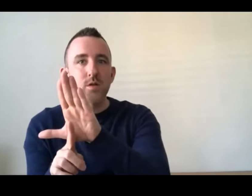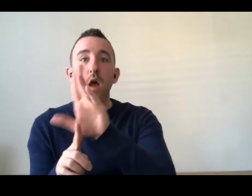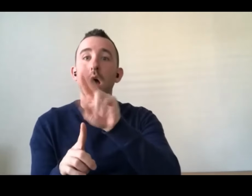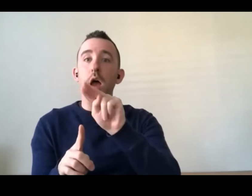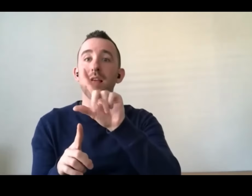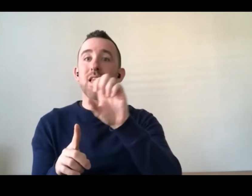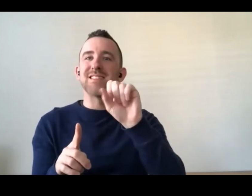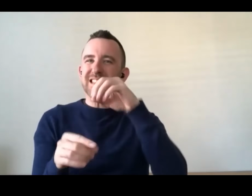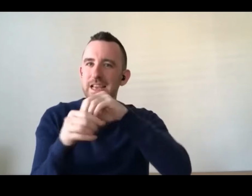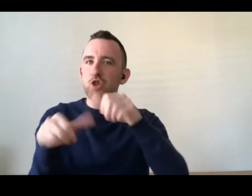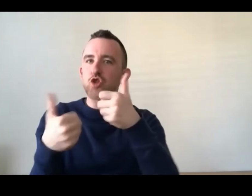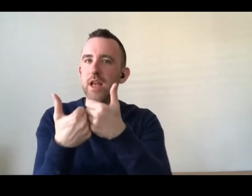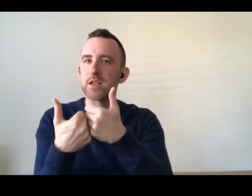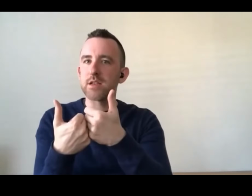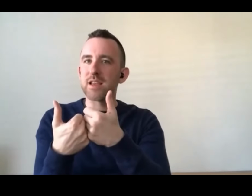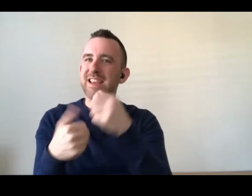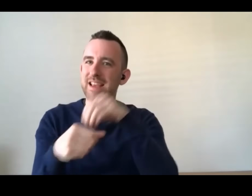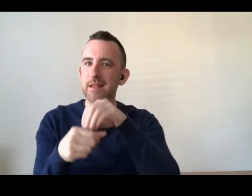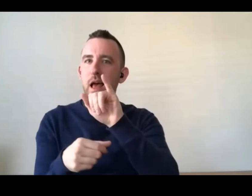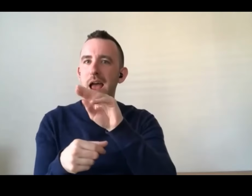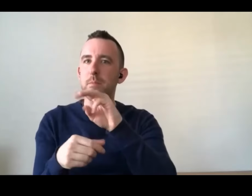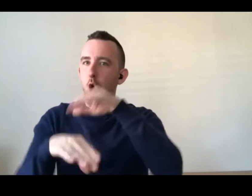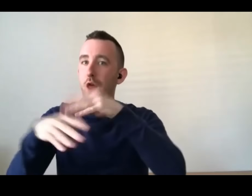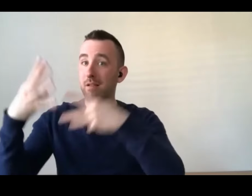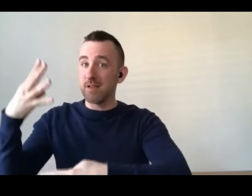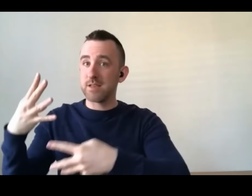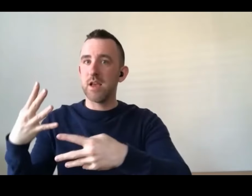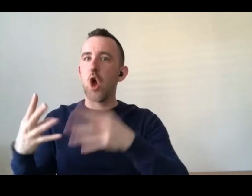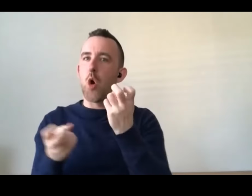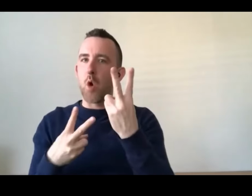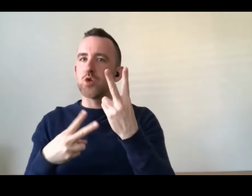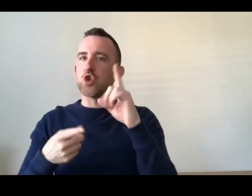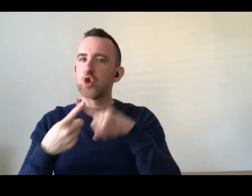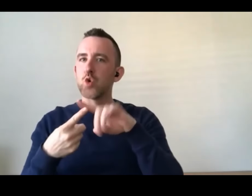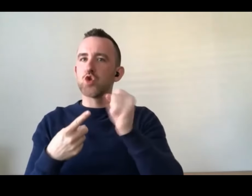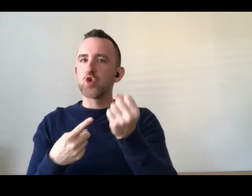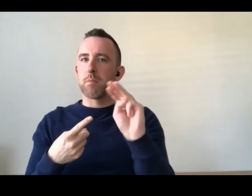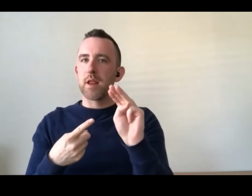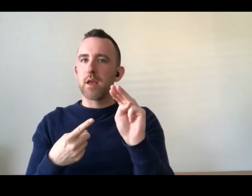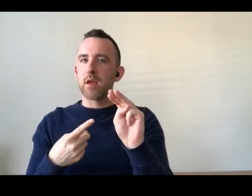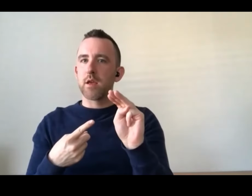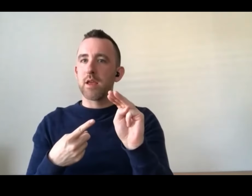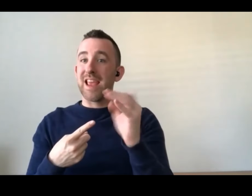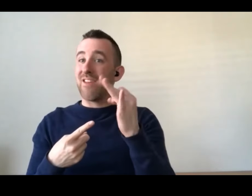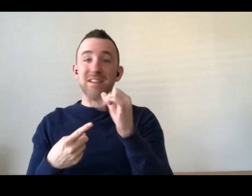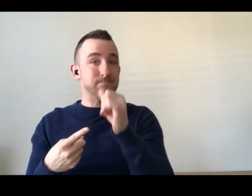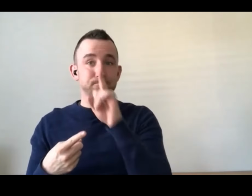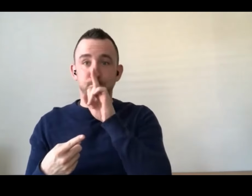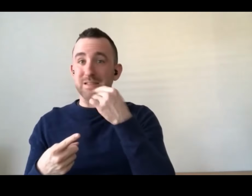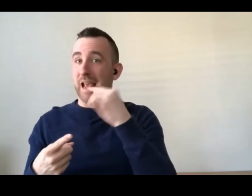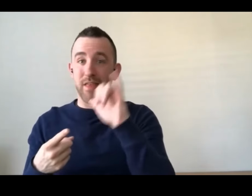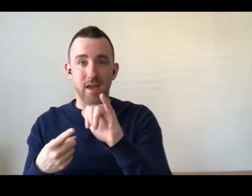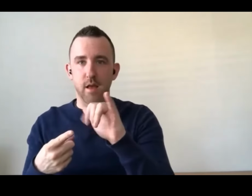the challenge, in the item on the list, post to social media, don't post it, because we want